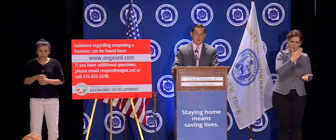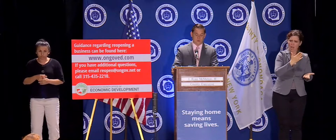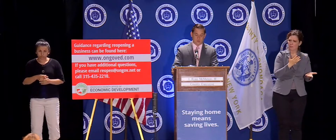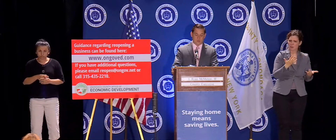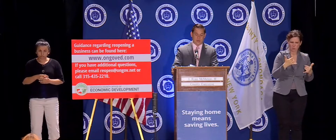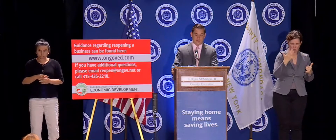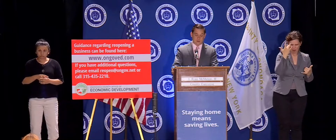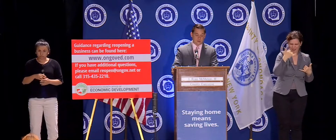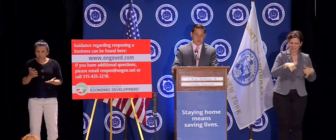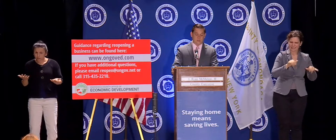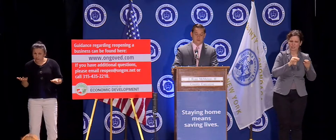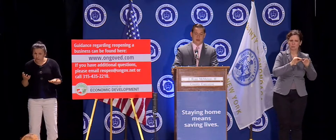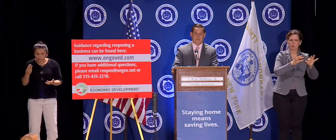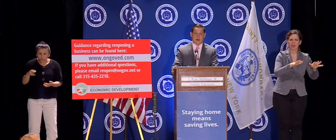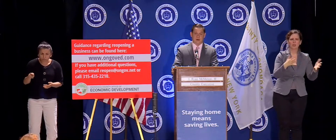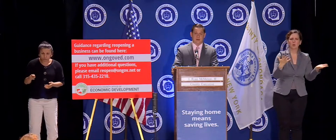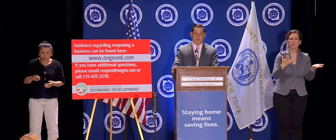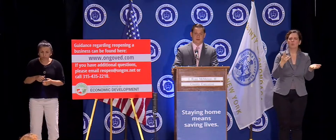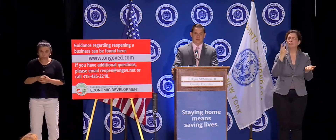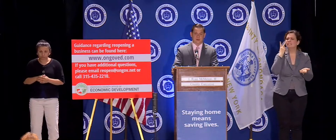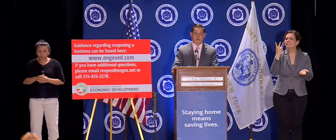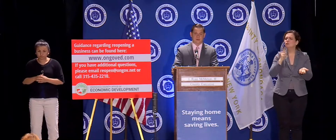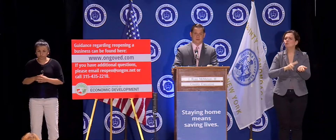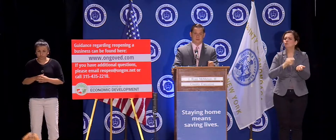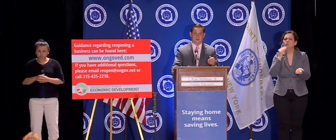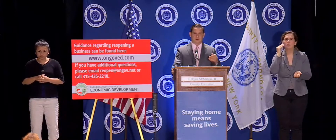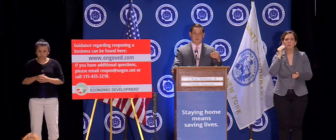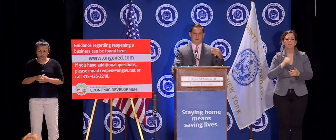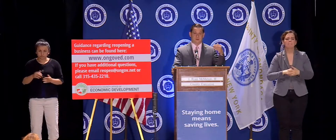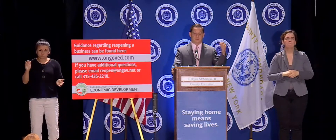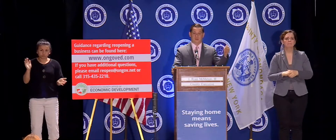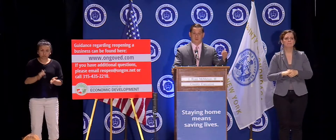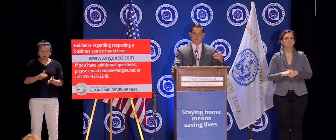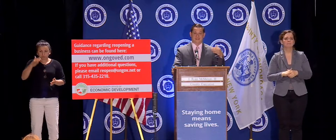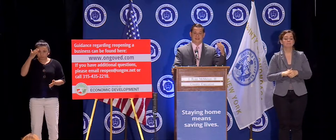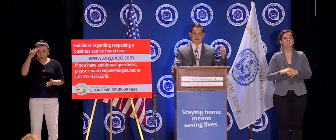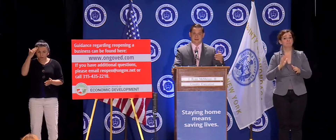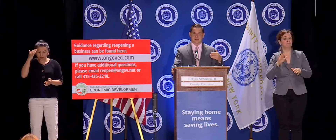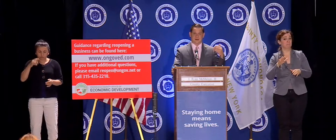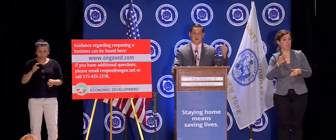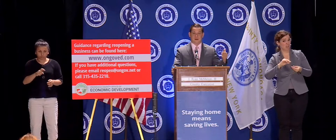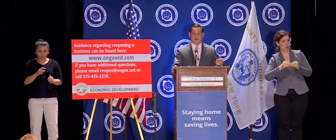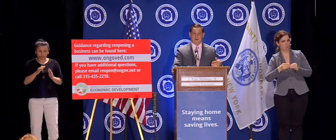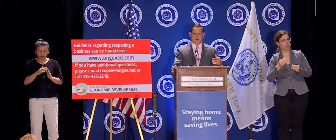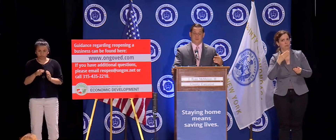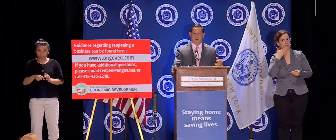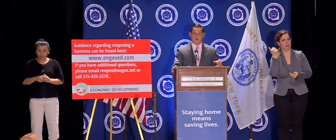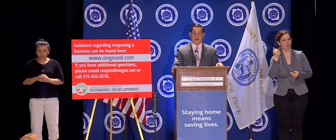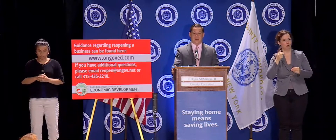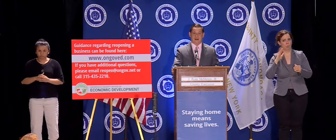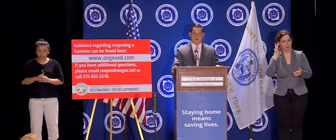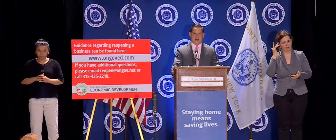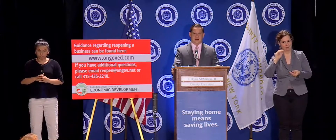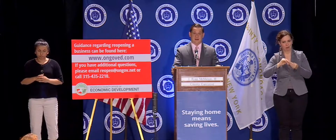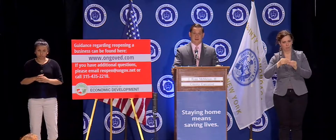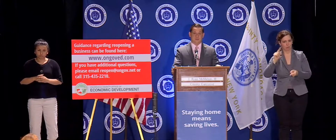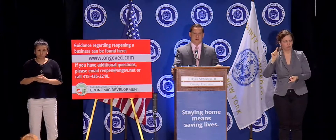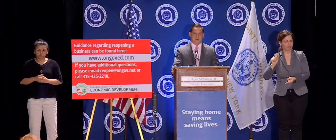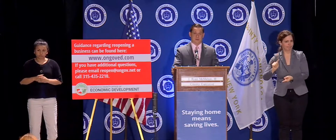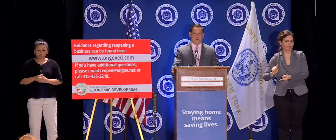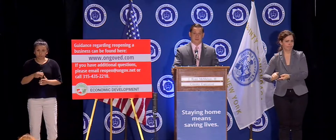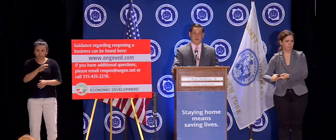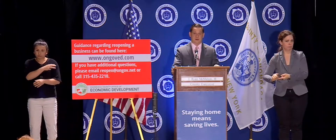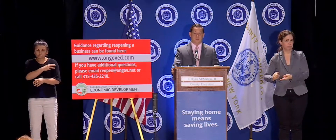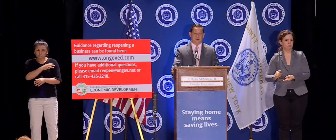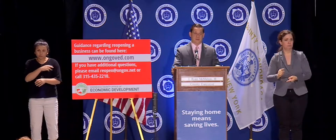What are you seeing in nursing homes? Yeah, the numbers have gotten better, because I think the influx of residents getting it, the people who have gotten it,